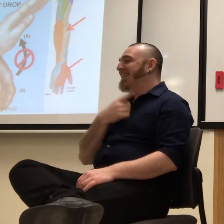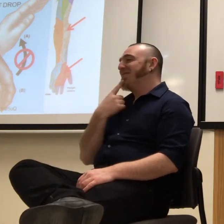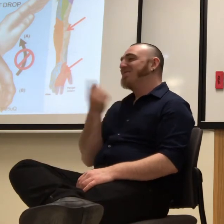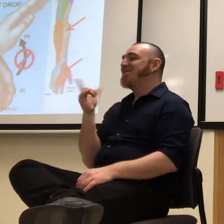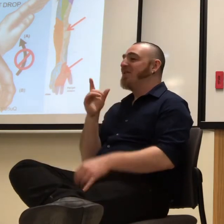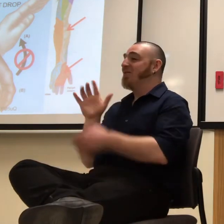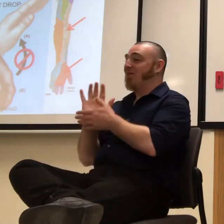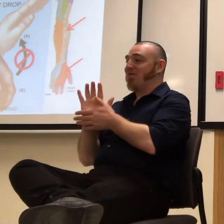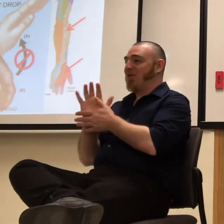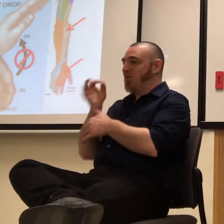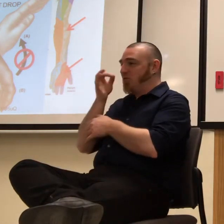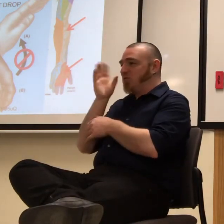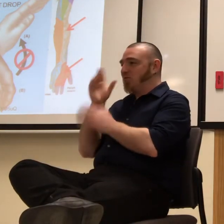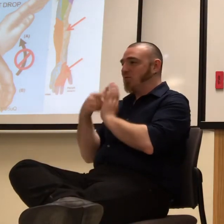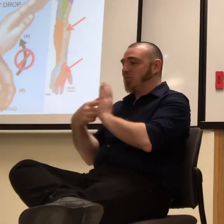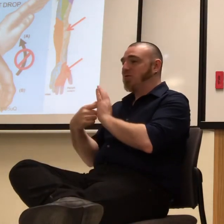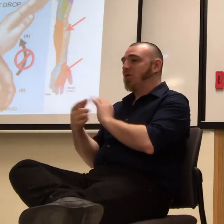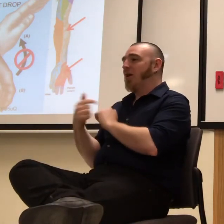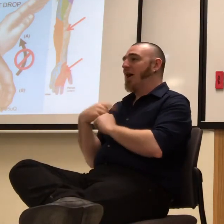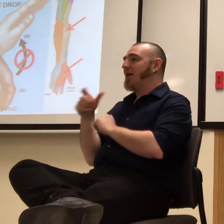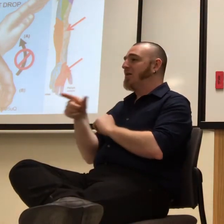Supinator.